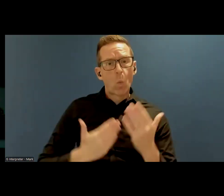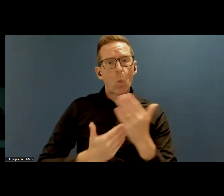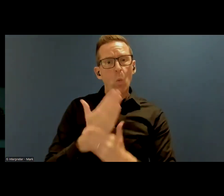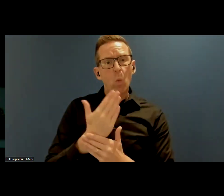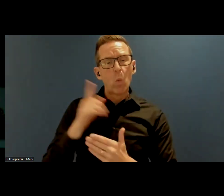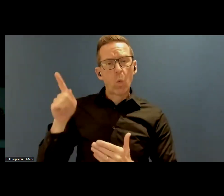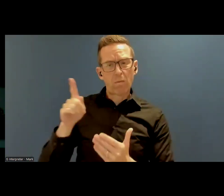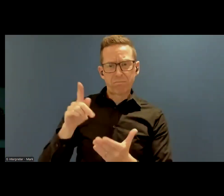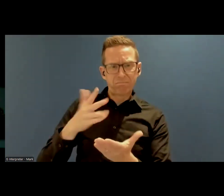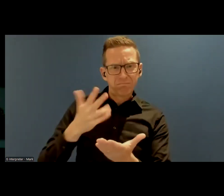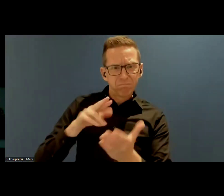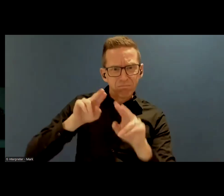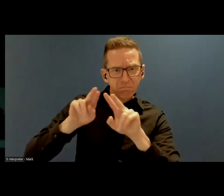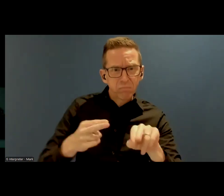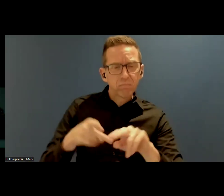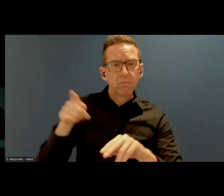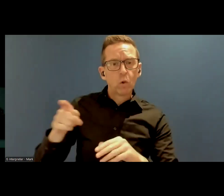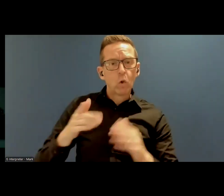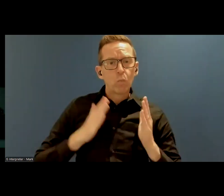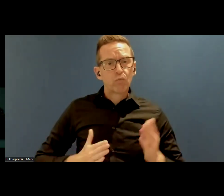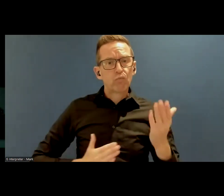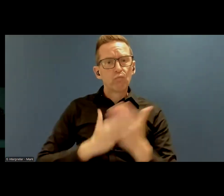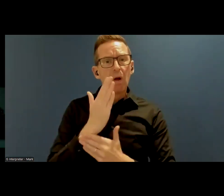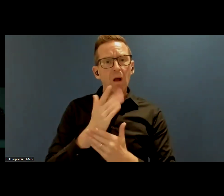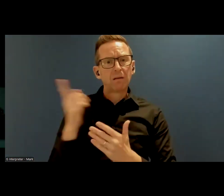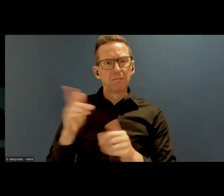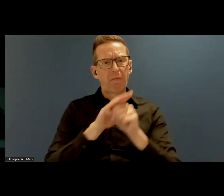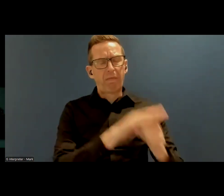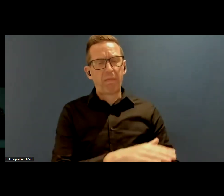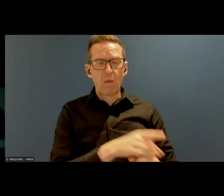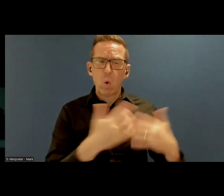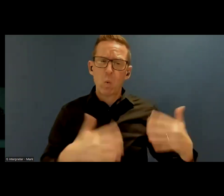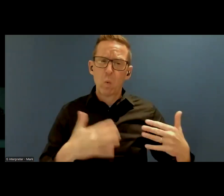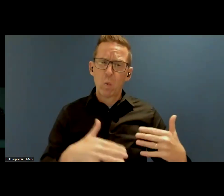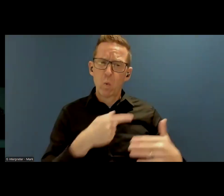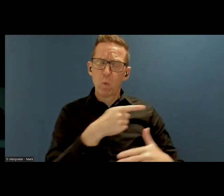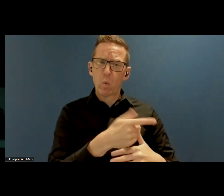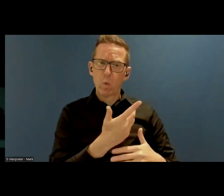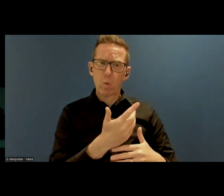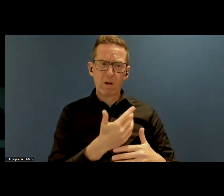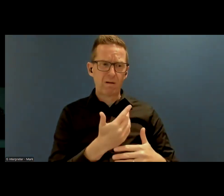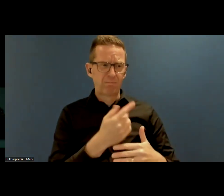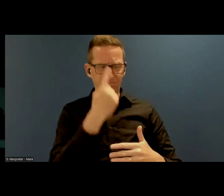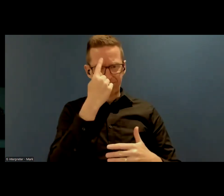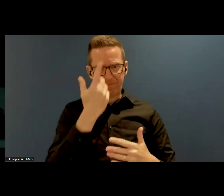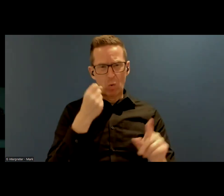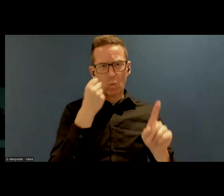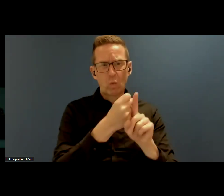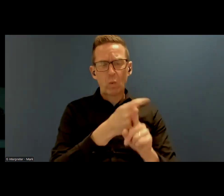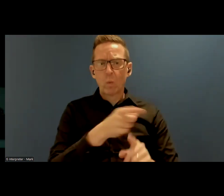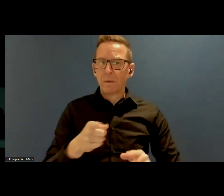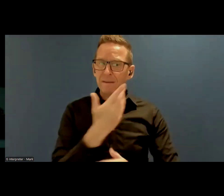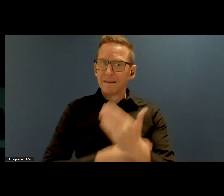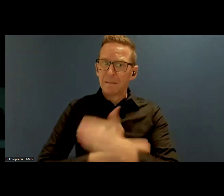of course, this will have a strong impact on disability rights, and particularly to the most vulnerable within